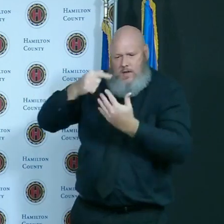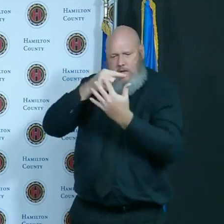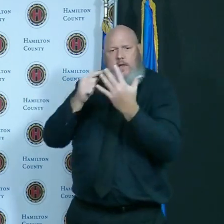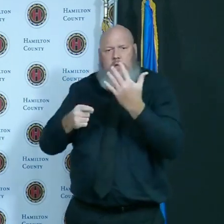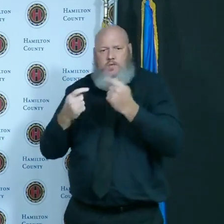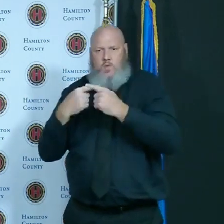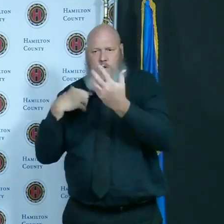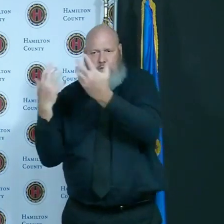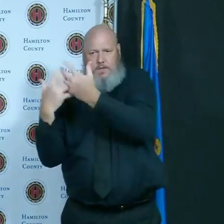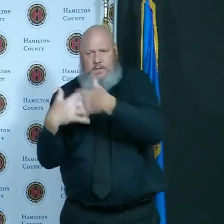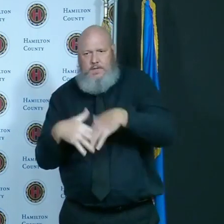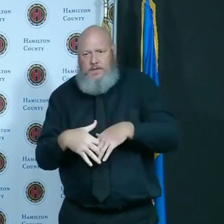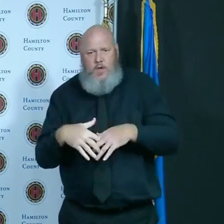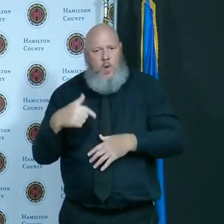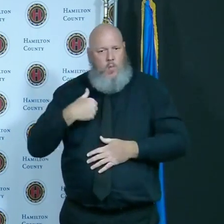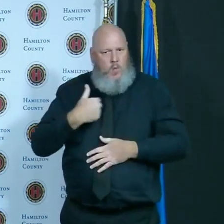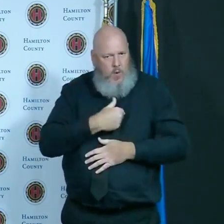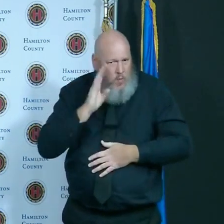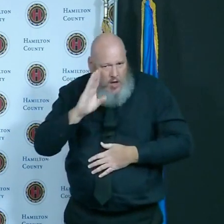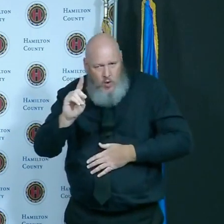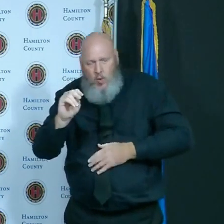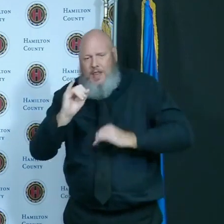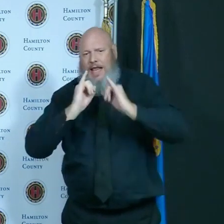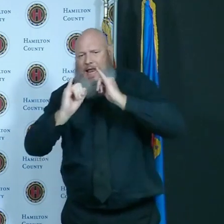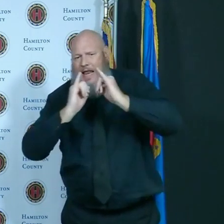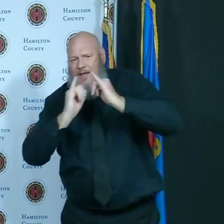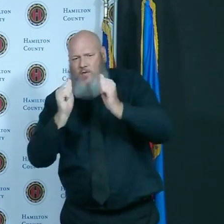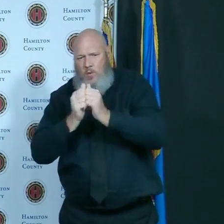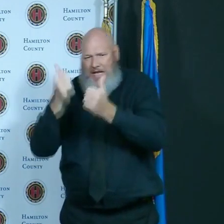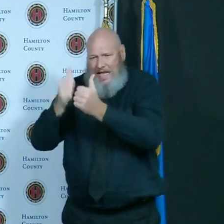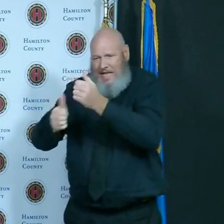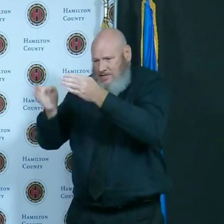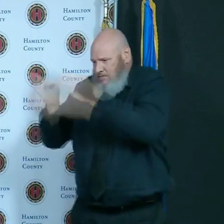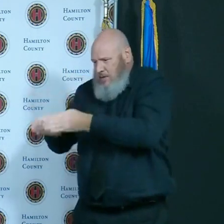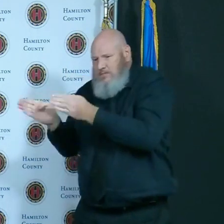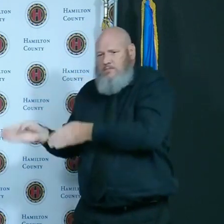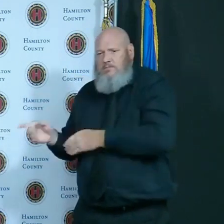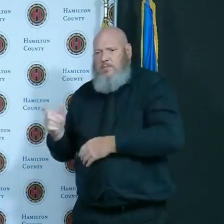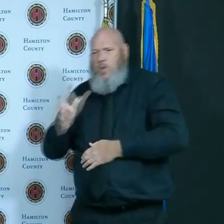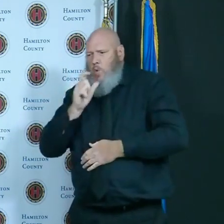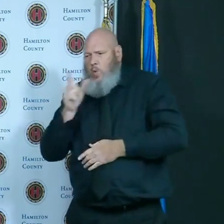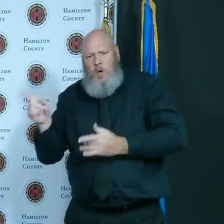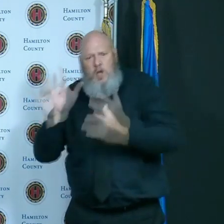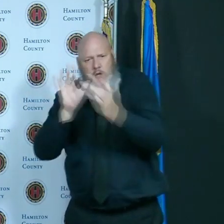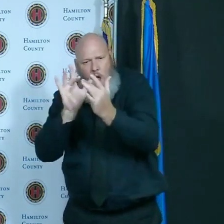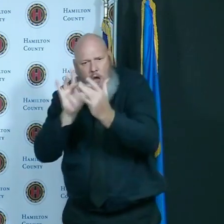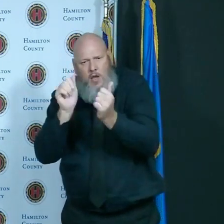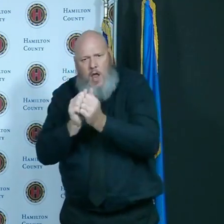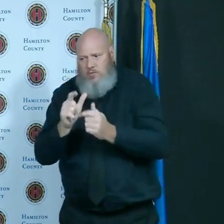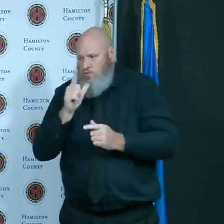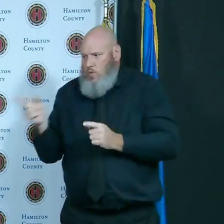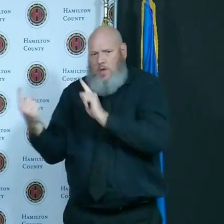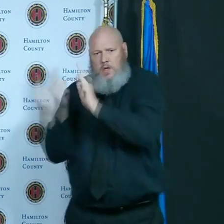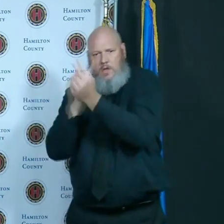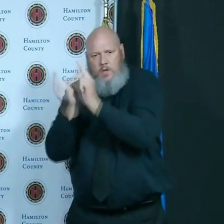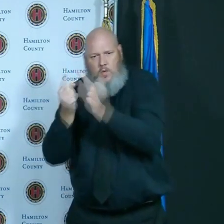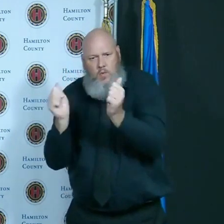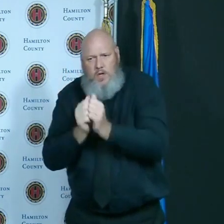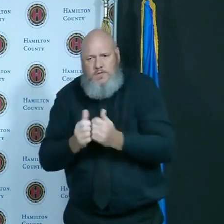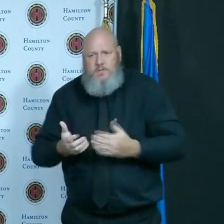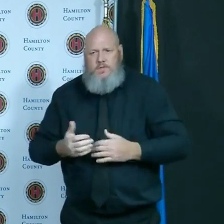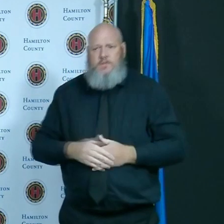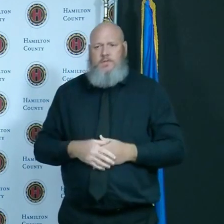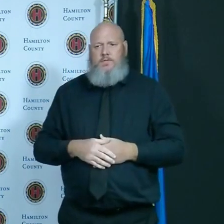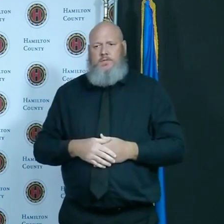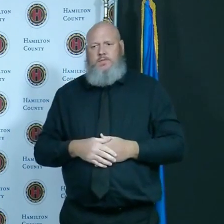week. We've got a nice start, but we need more information to allow us to understand better these